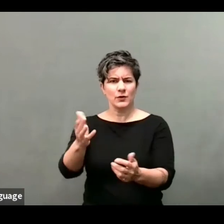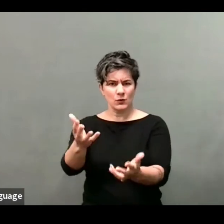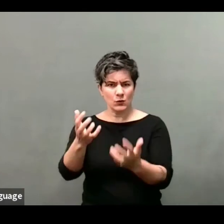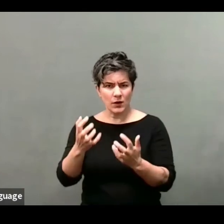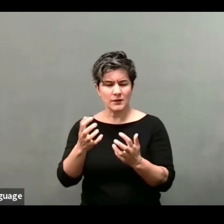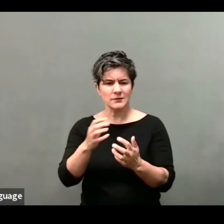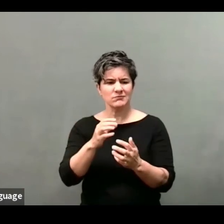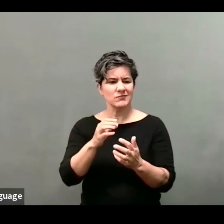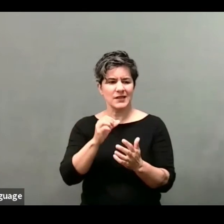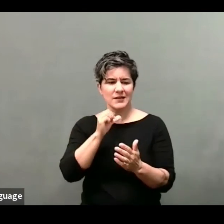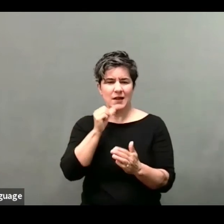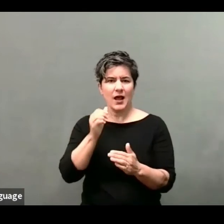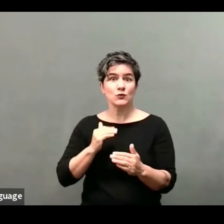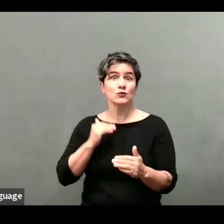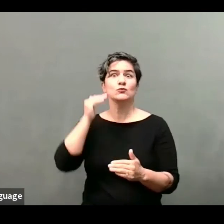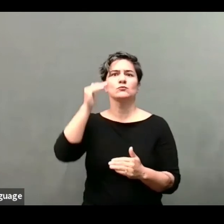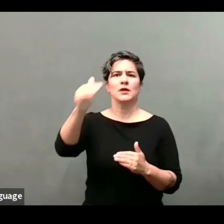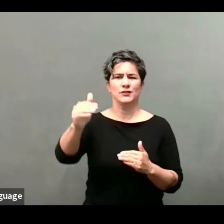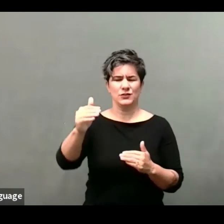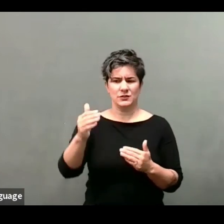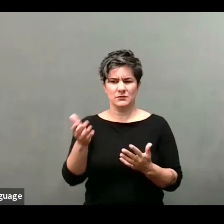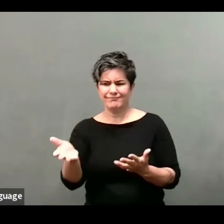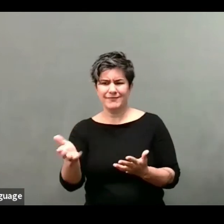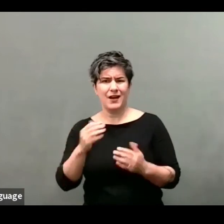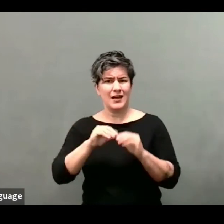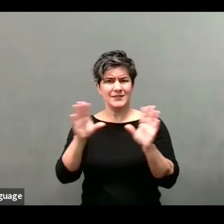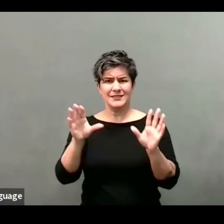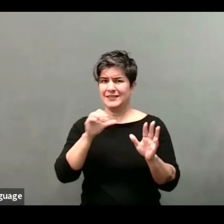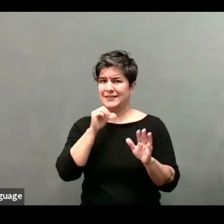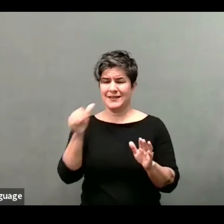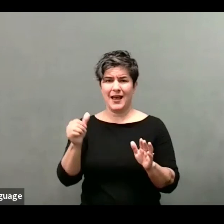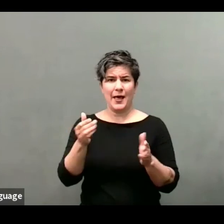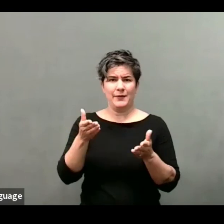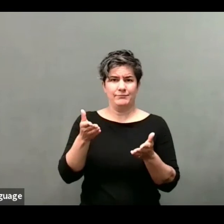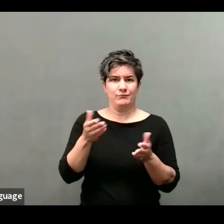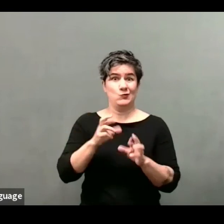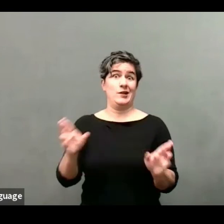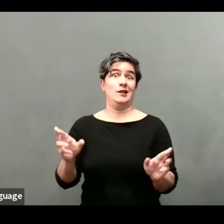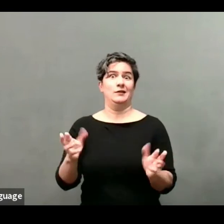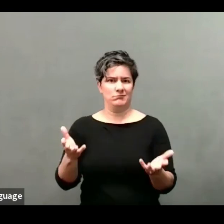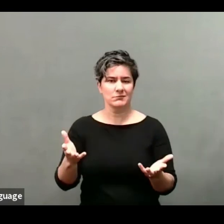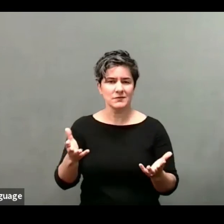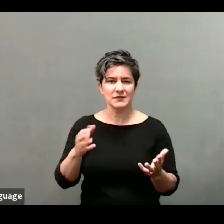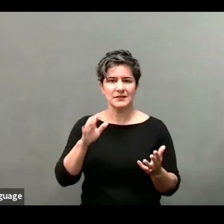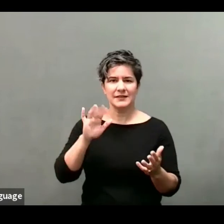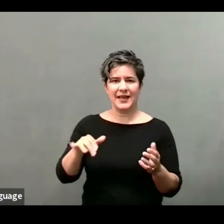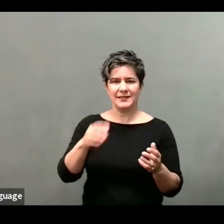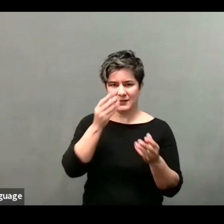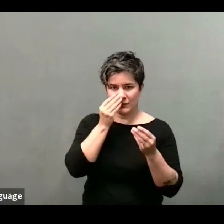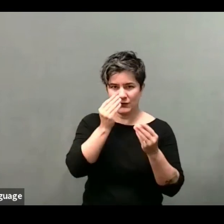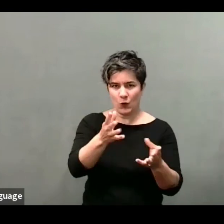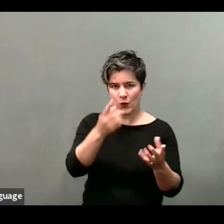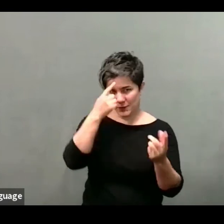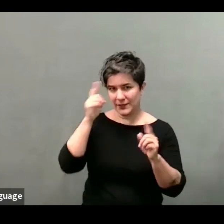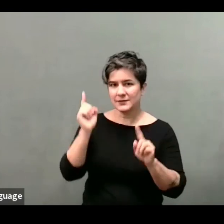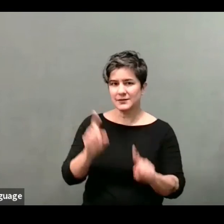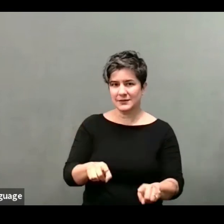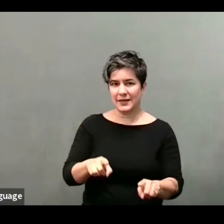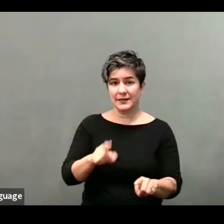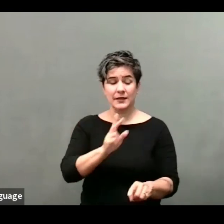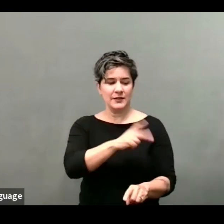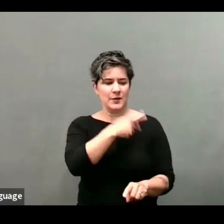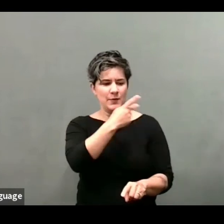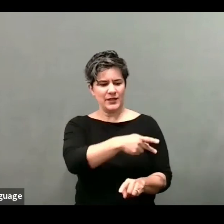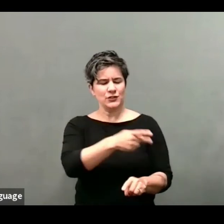not overstepping them as well. So we call that informed consent. It's the patient consenting to